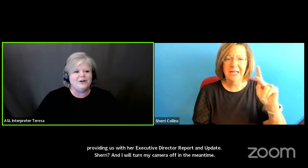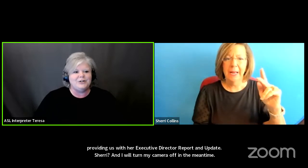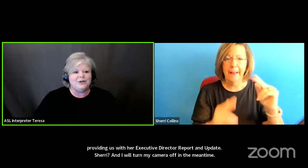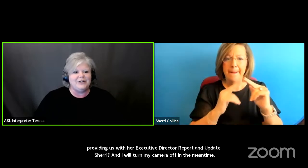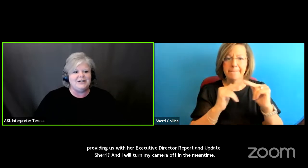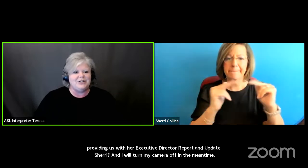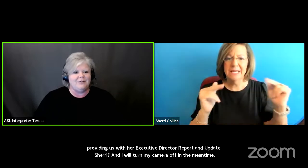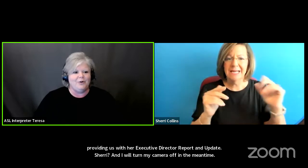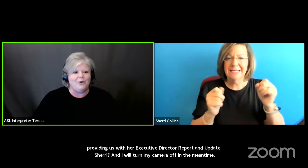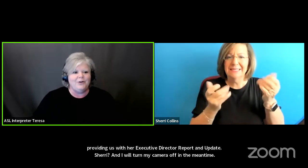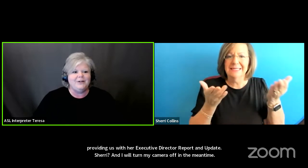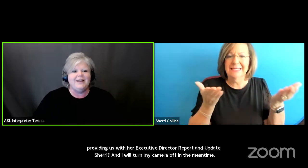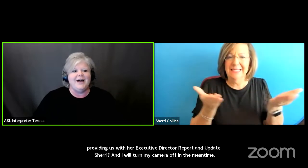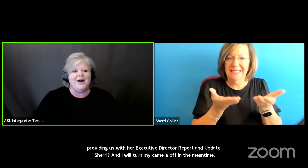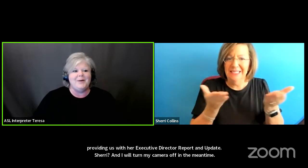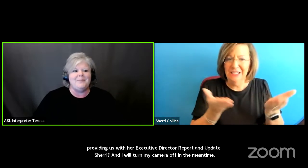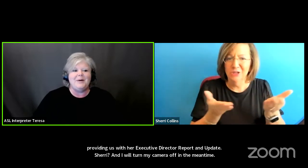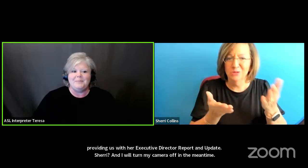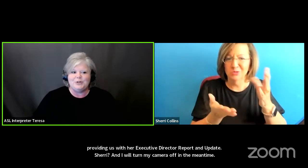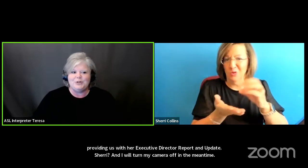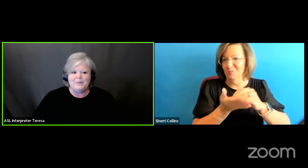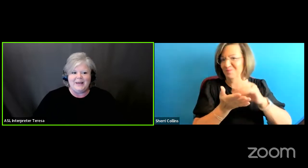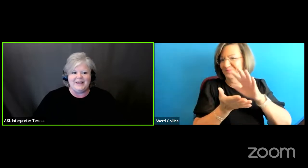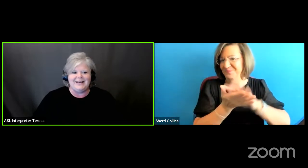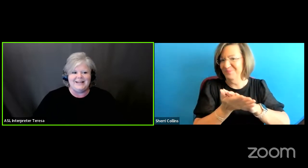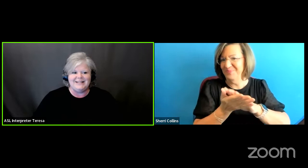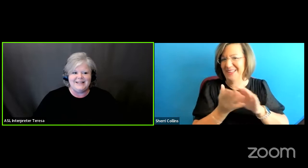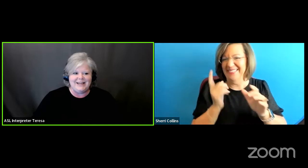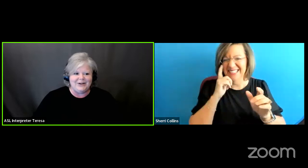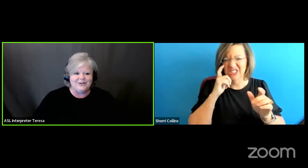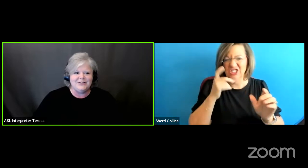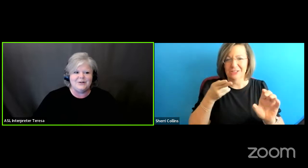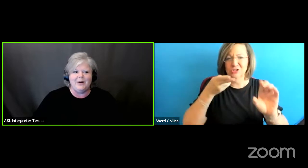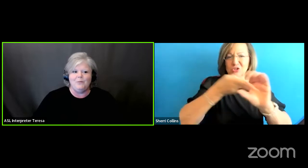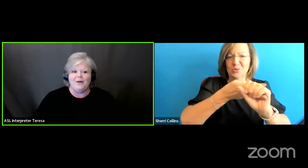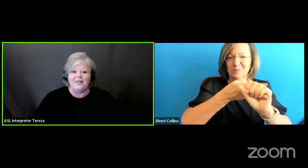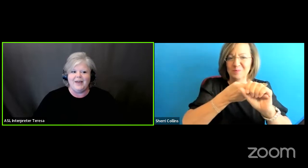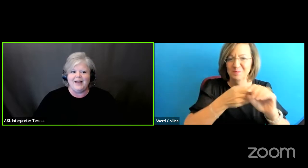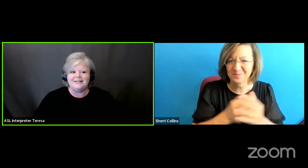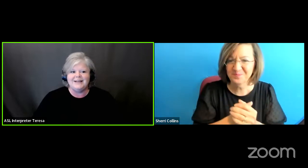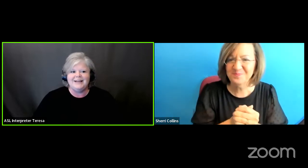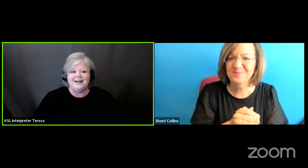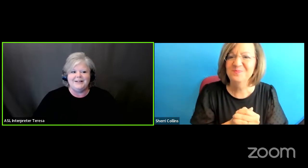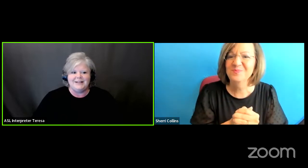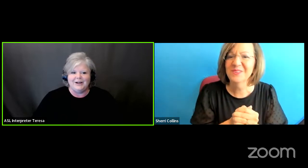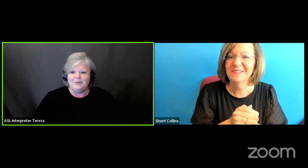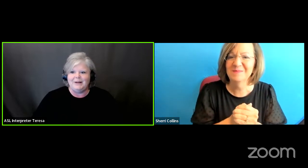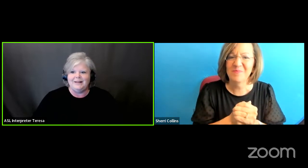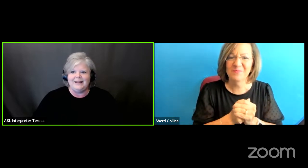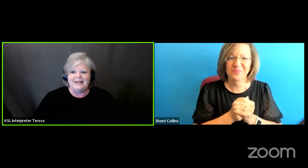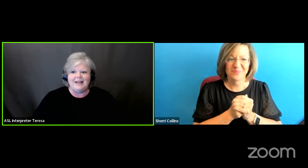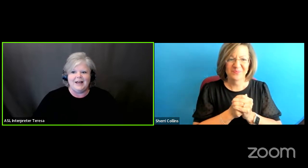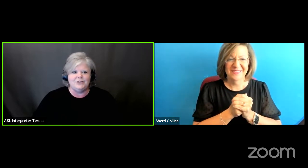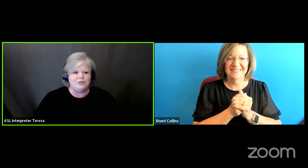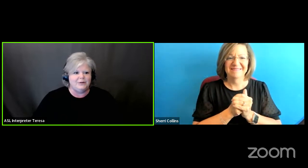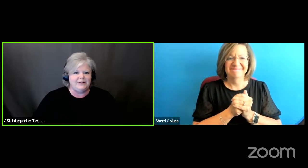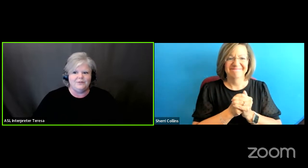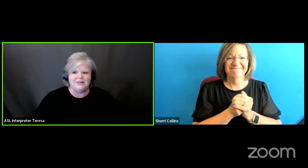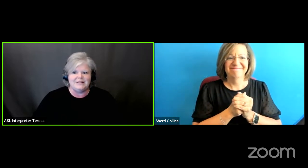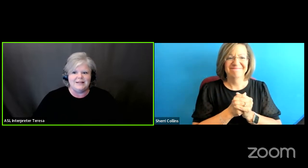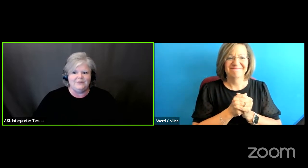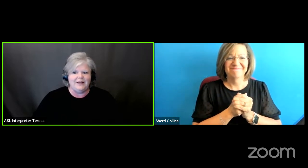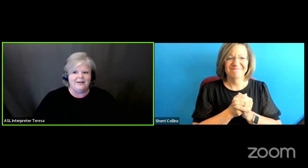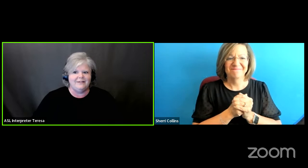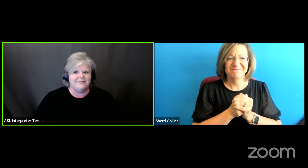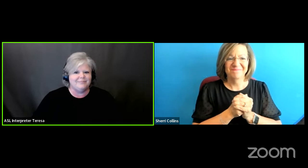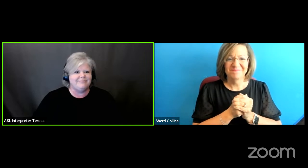represent our Attorney General. Mr. Bacon is here, so I want that documented that he has joined